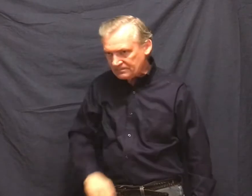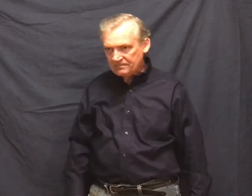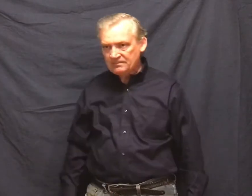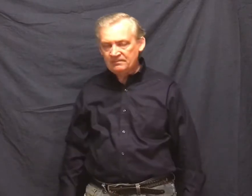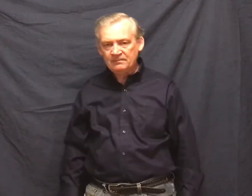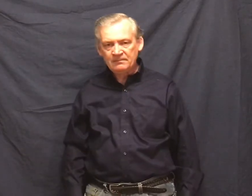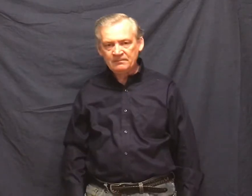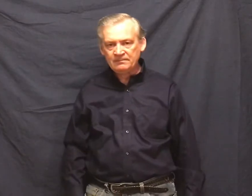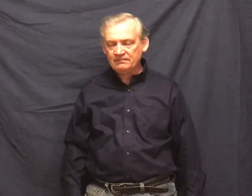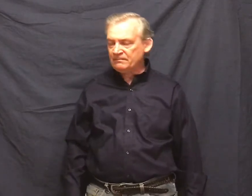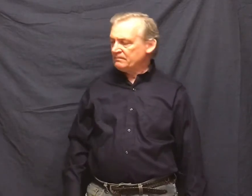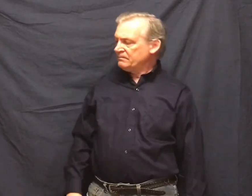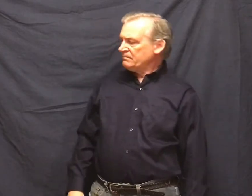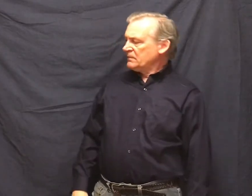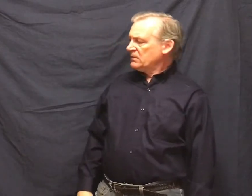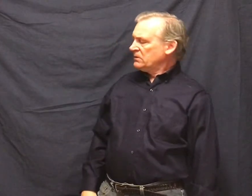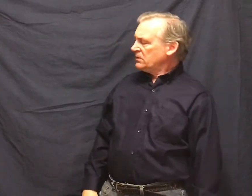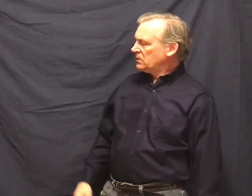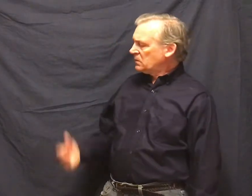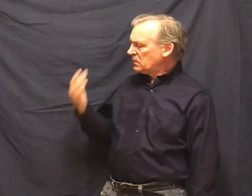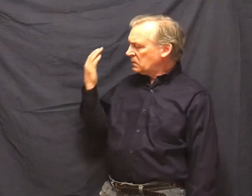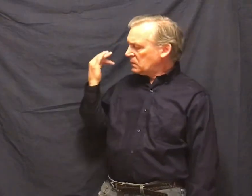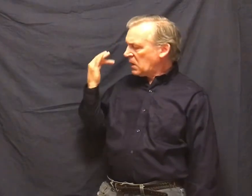Why ain't you wanted? Lenny asked.